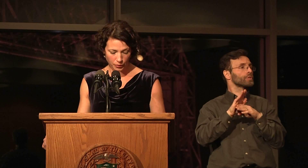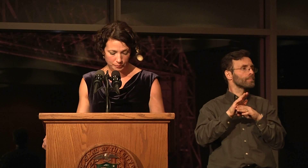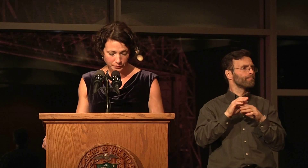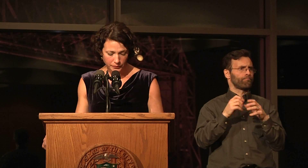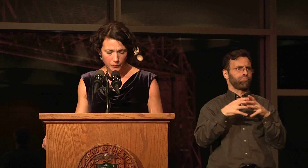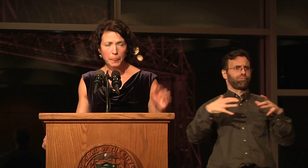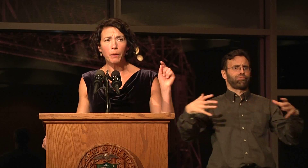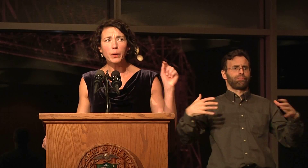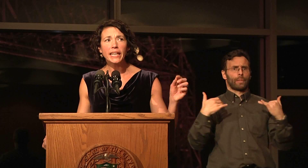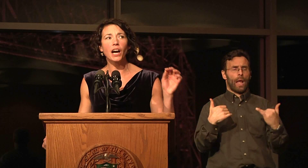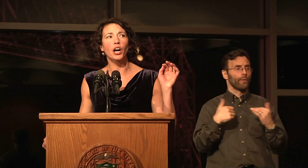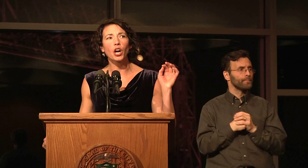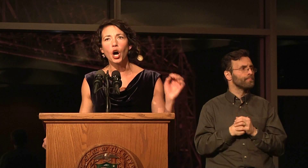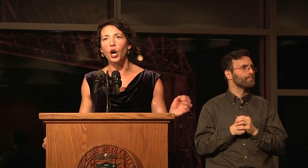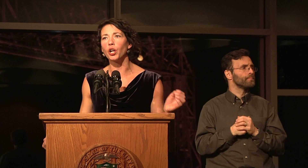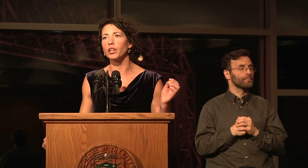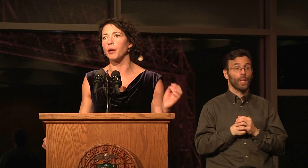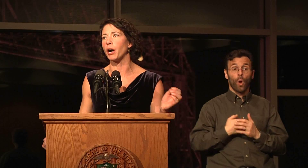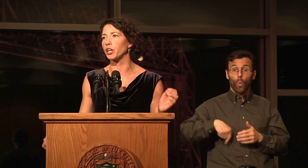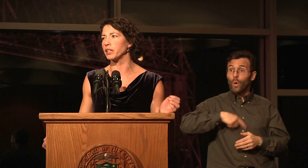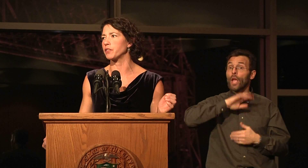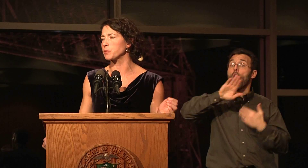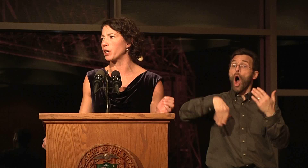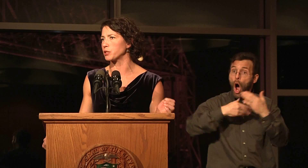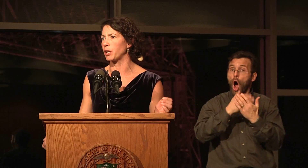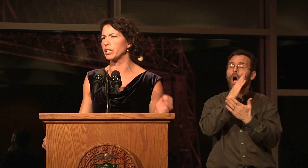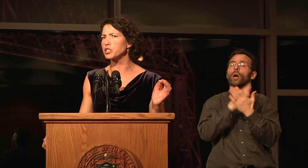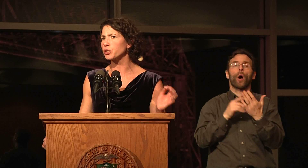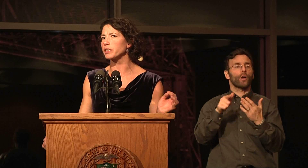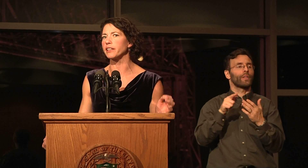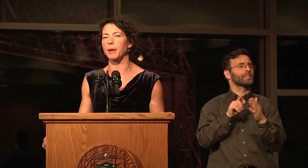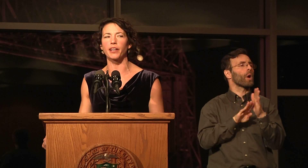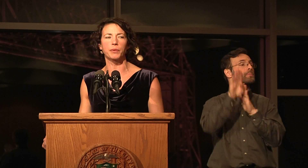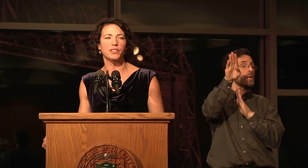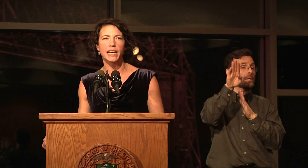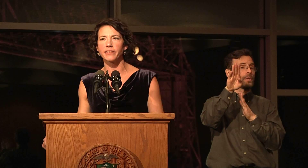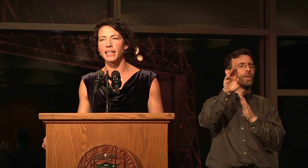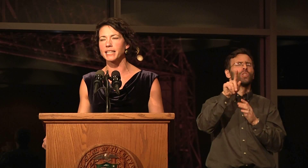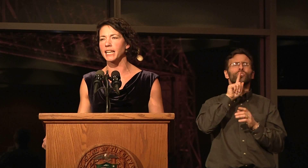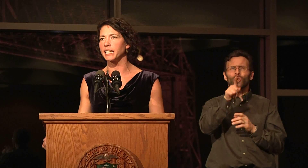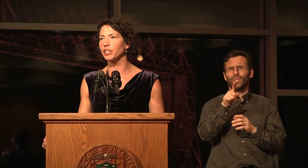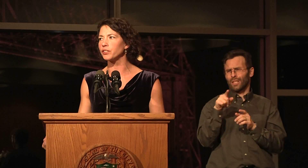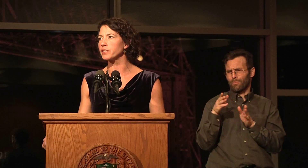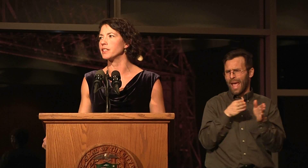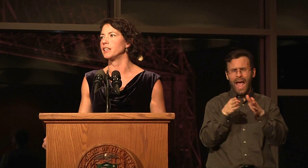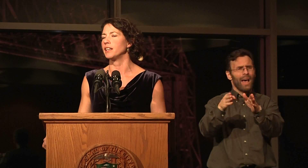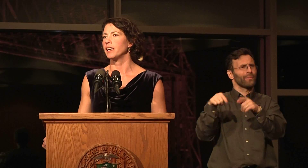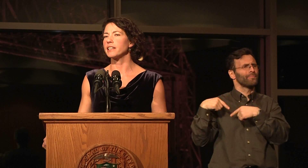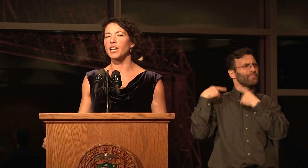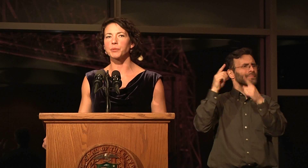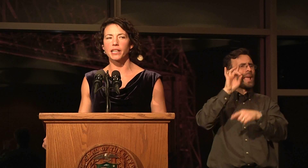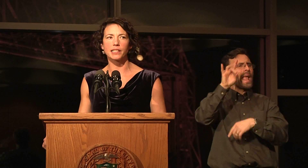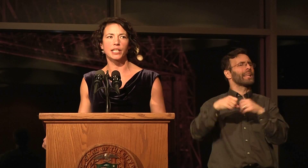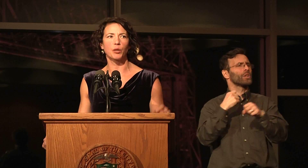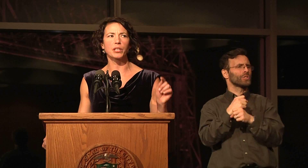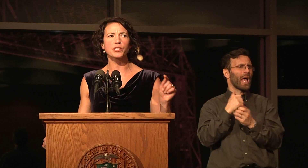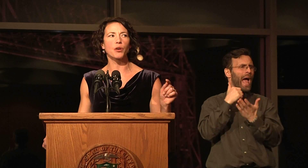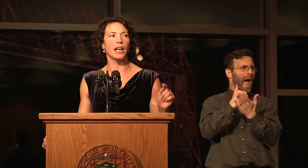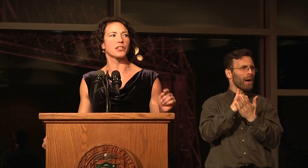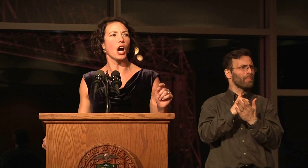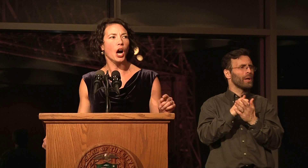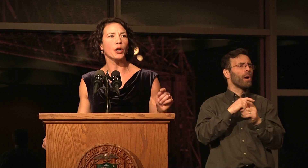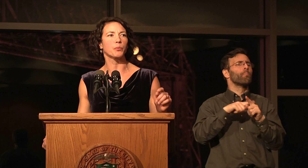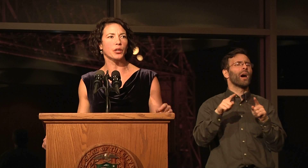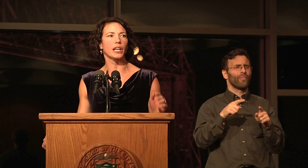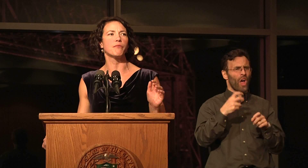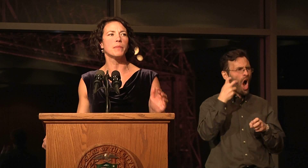in Duluth. We are all a part of this prosperity. Certainly the path we have taken the last 8 years has helped set us here, but so